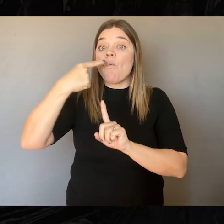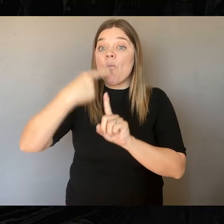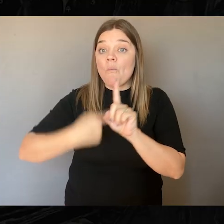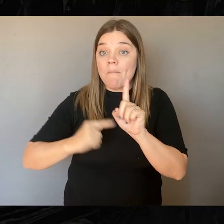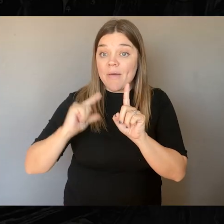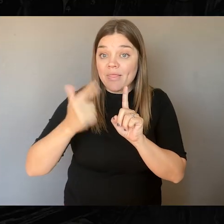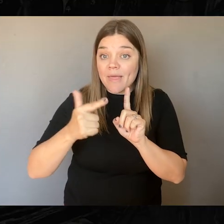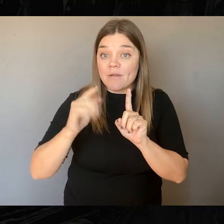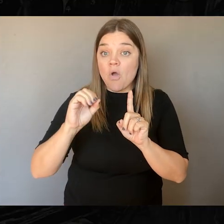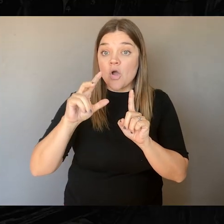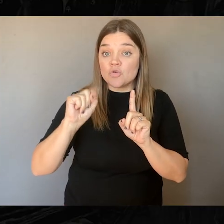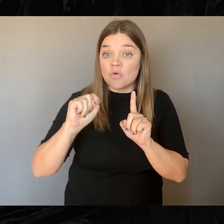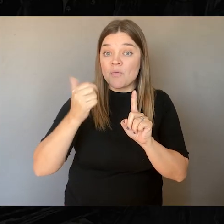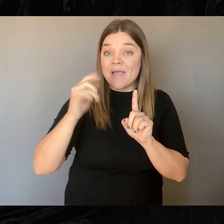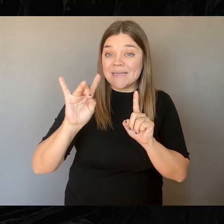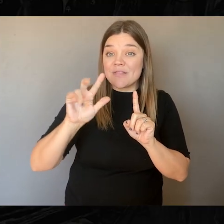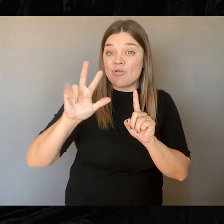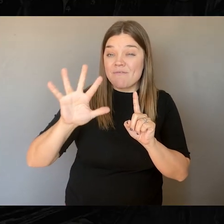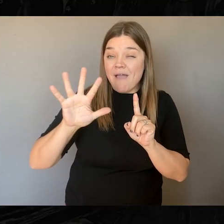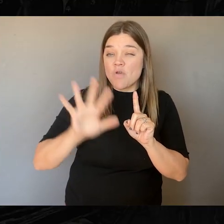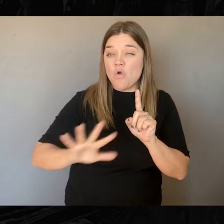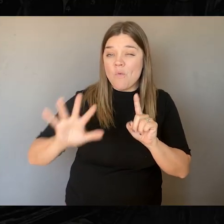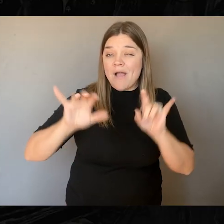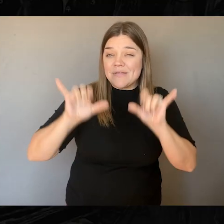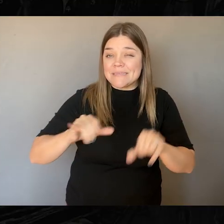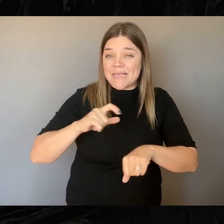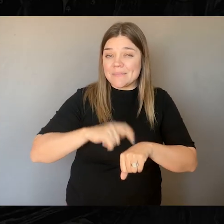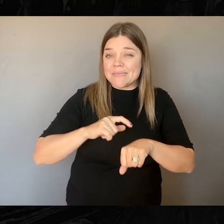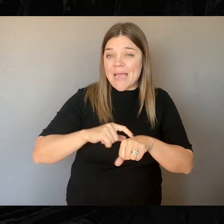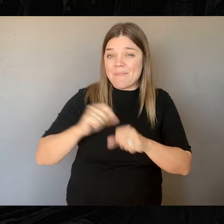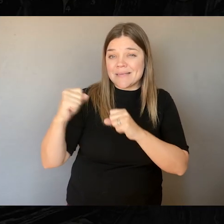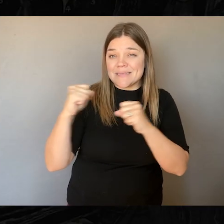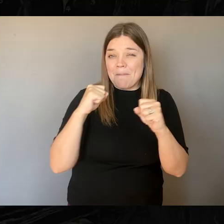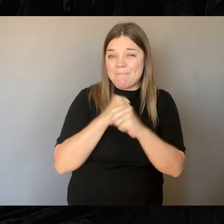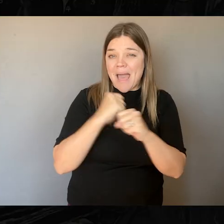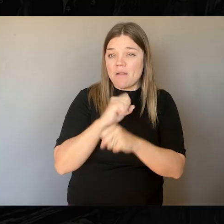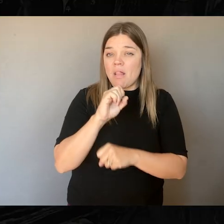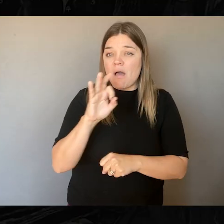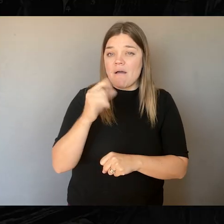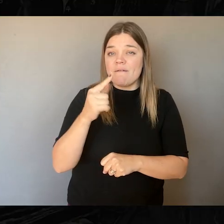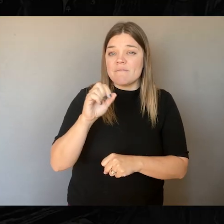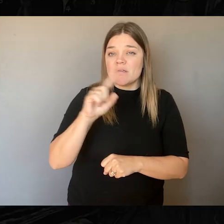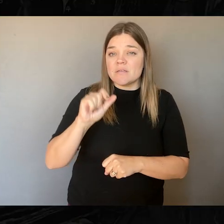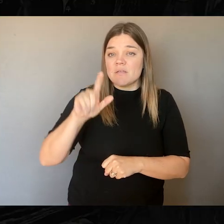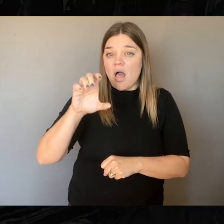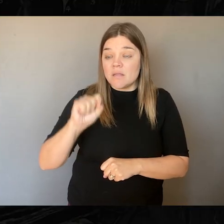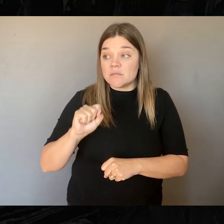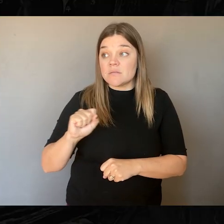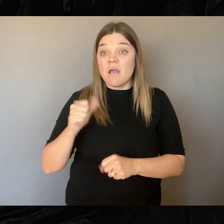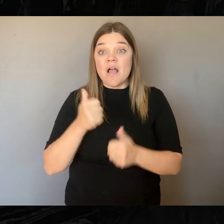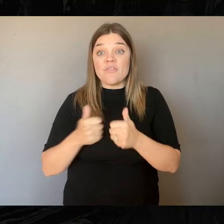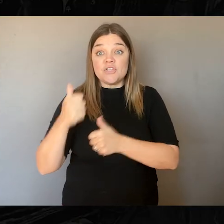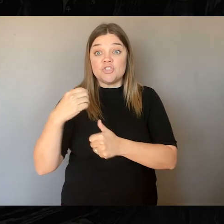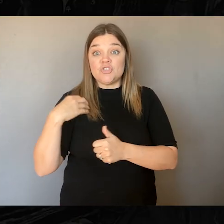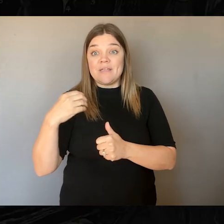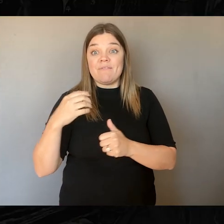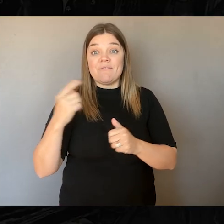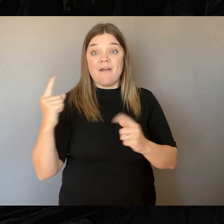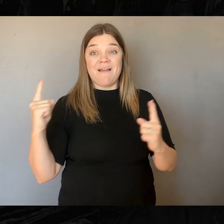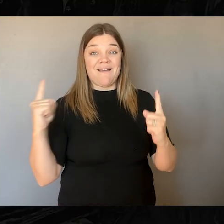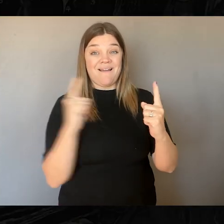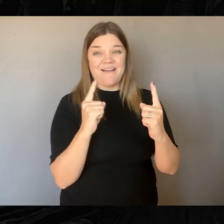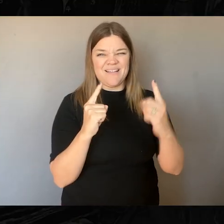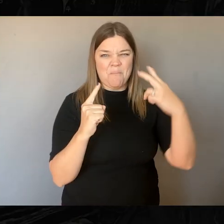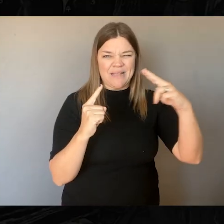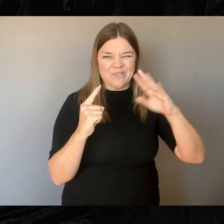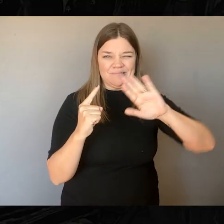October 1835, around the same time as the Battle of Gonzales, Duwally had another meeting, this time with the other side, with the